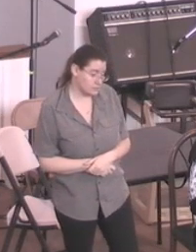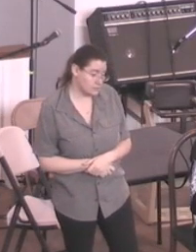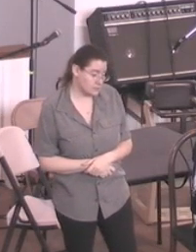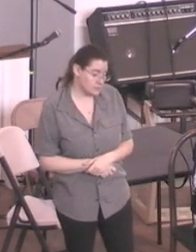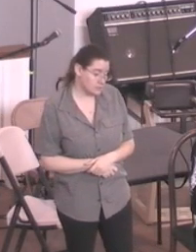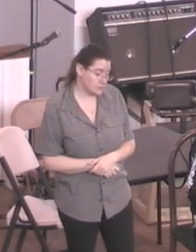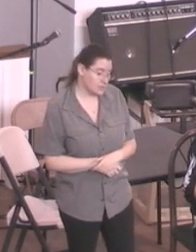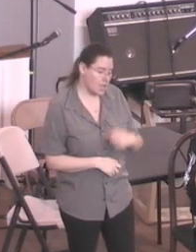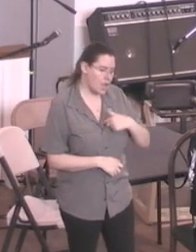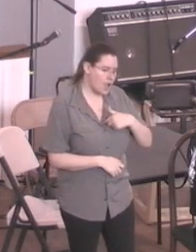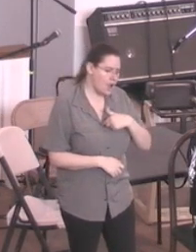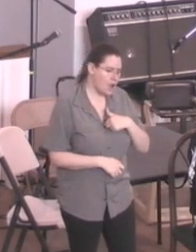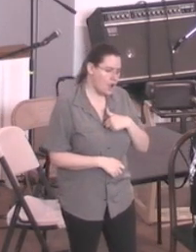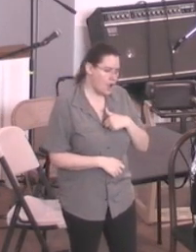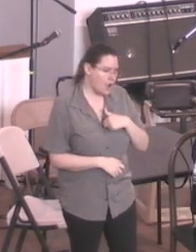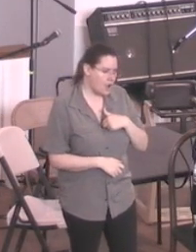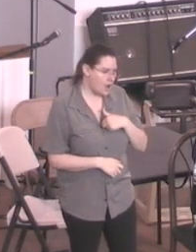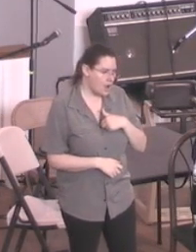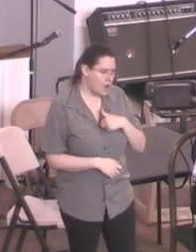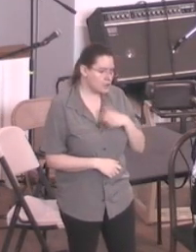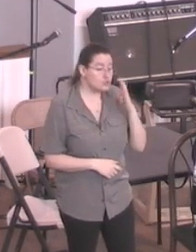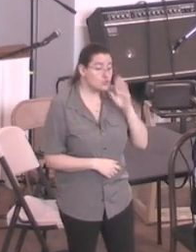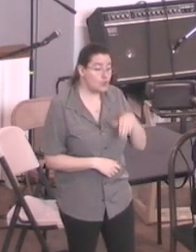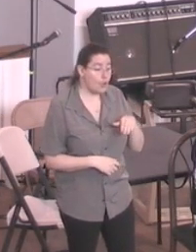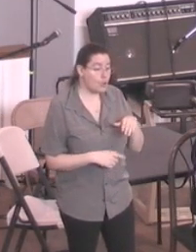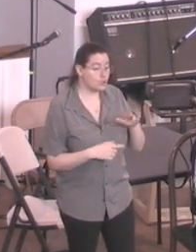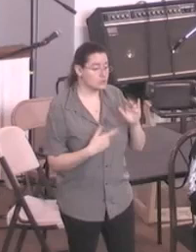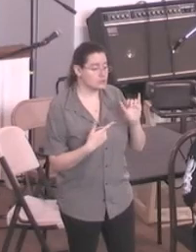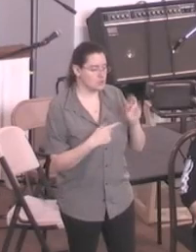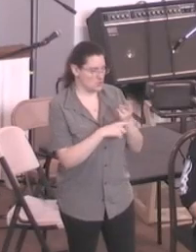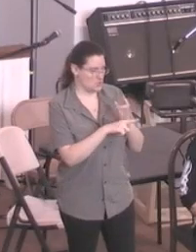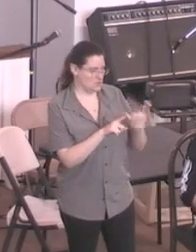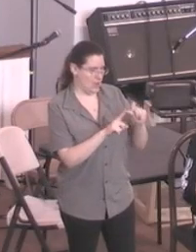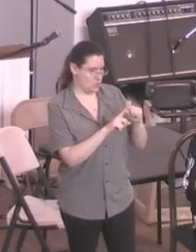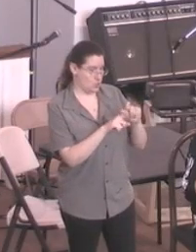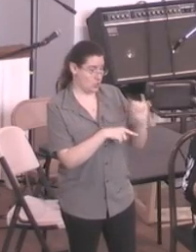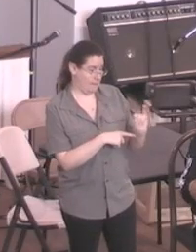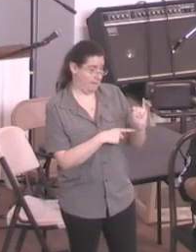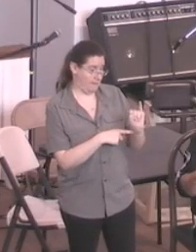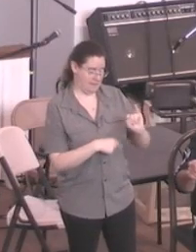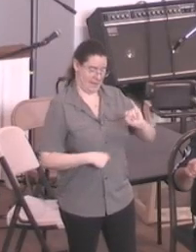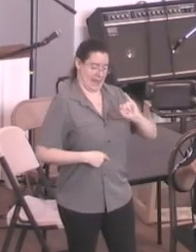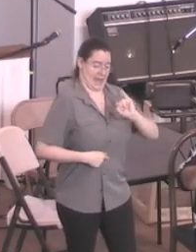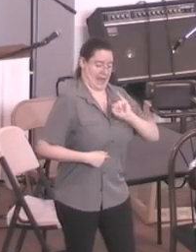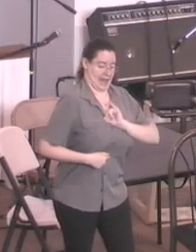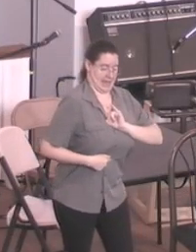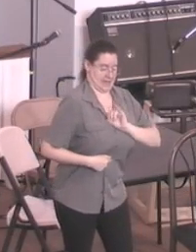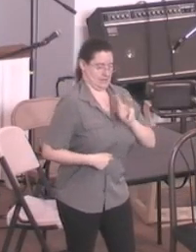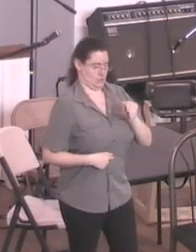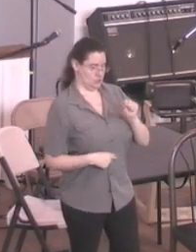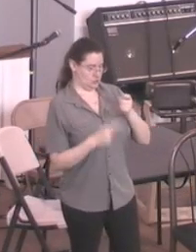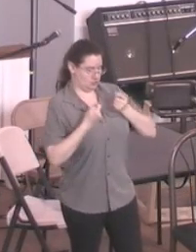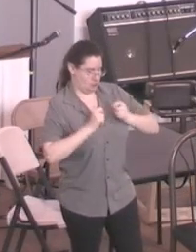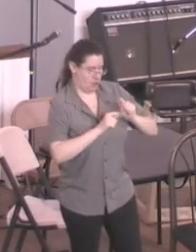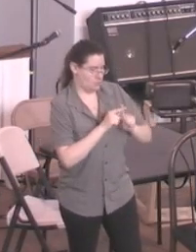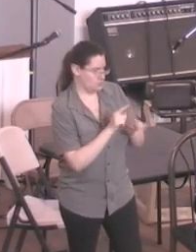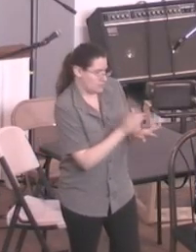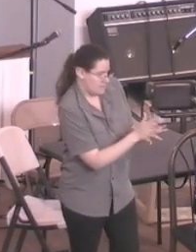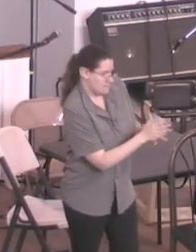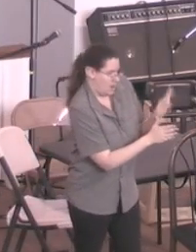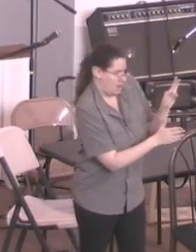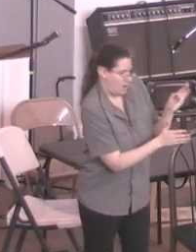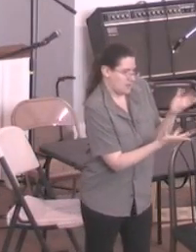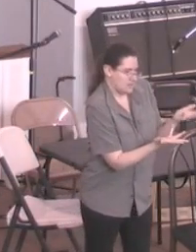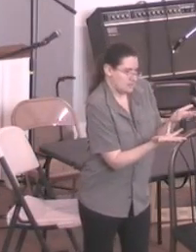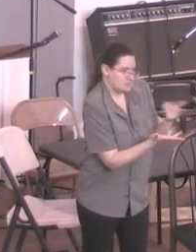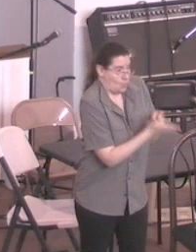I was trying, you hear how that I is in there a lot? I was trying to find, I